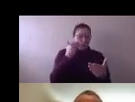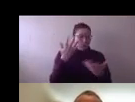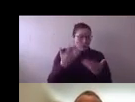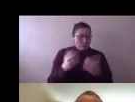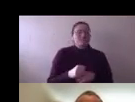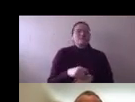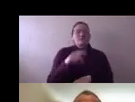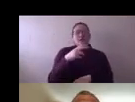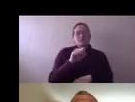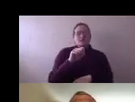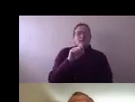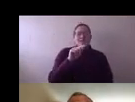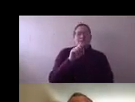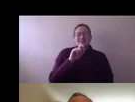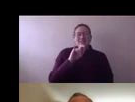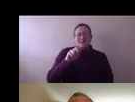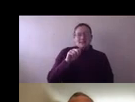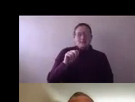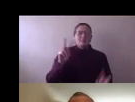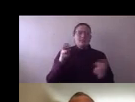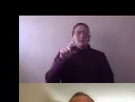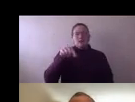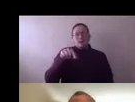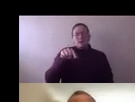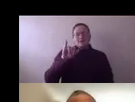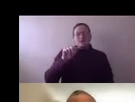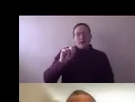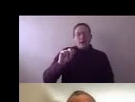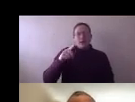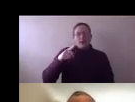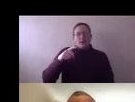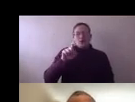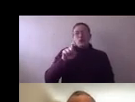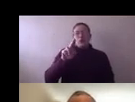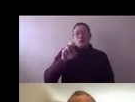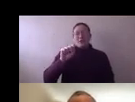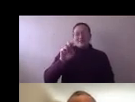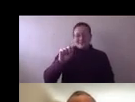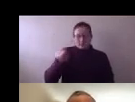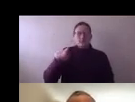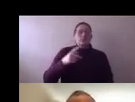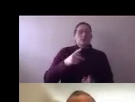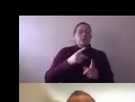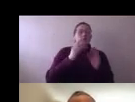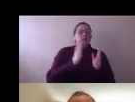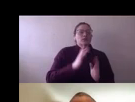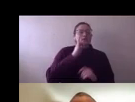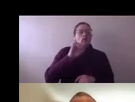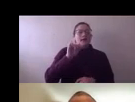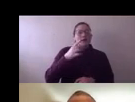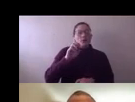Xuesen, or H.S. Chen. He was a professor of aeronautics at Caltech